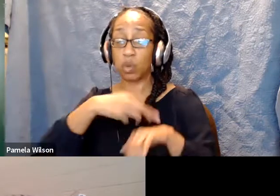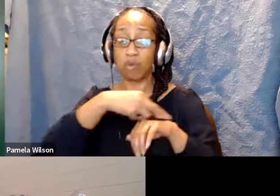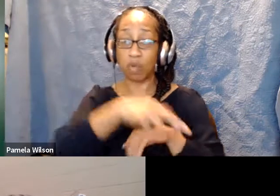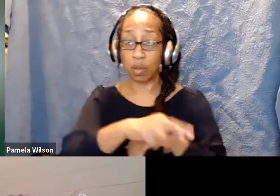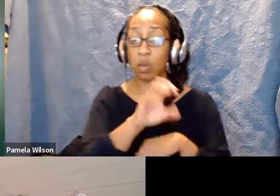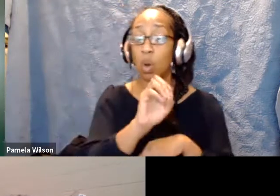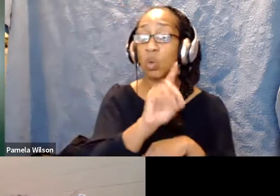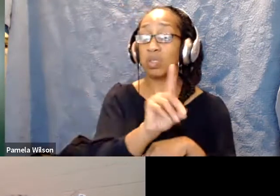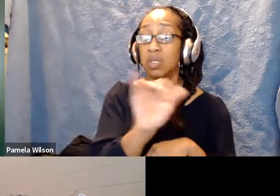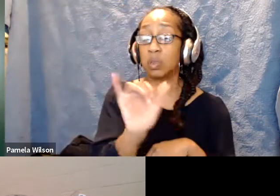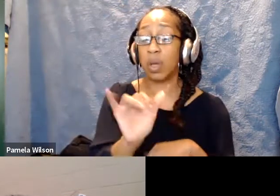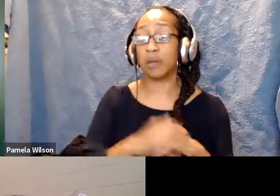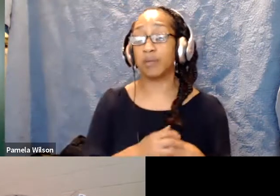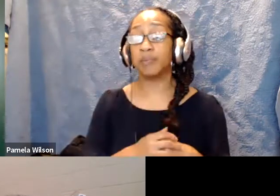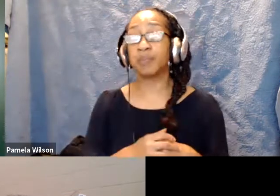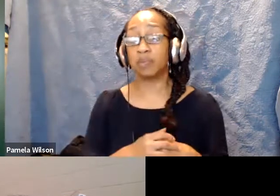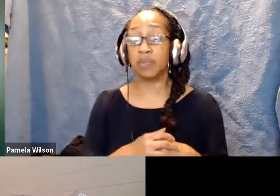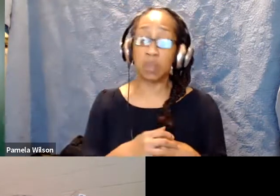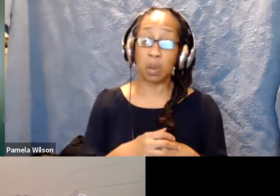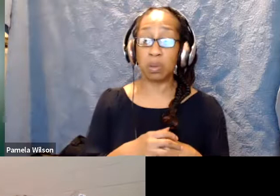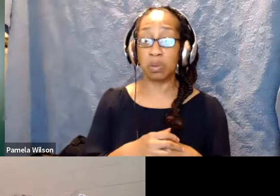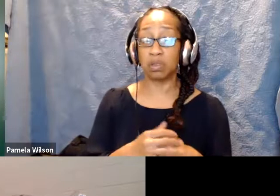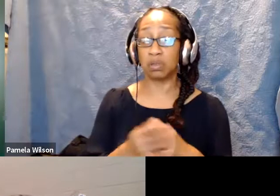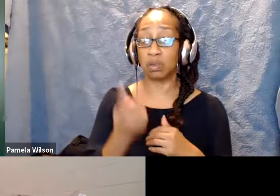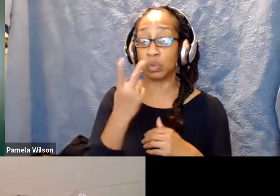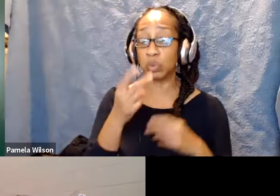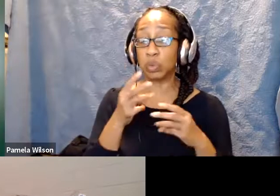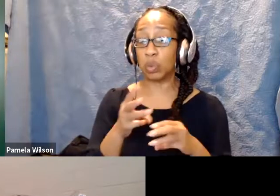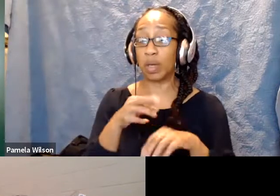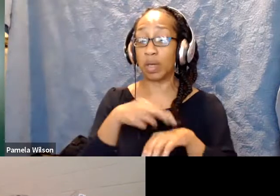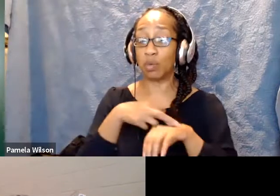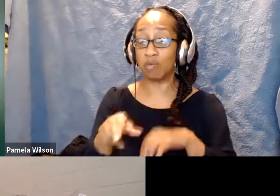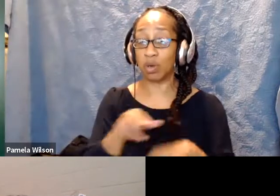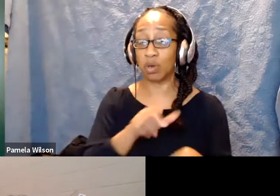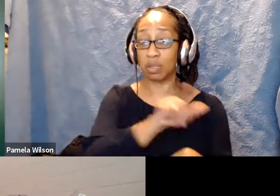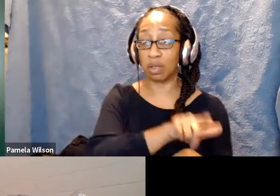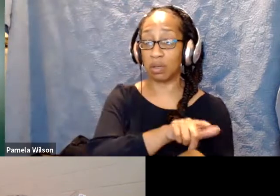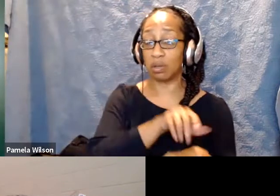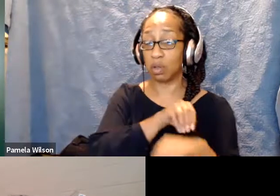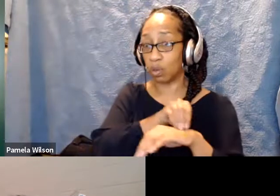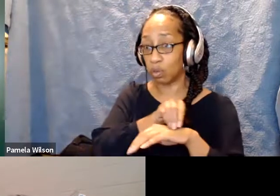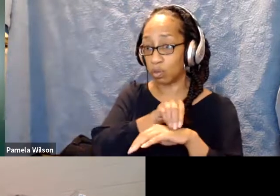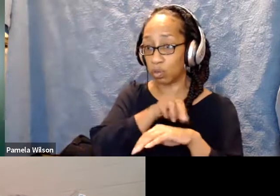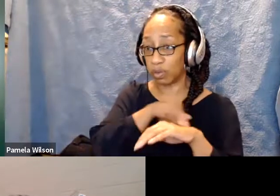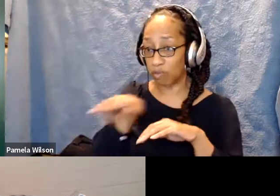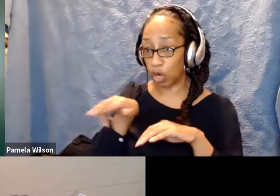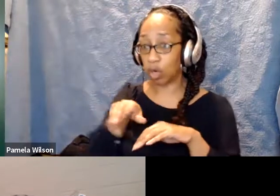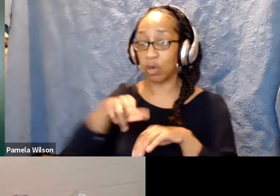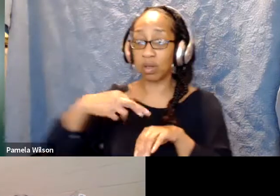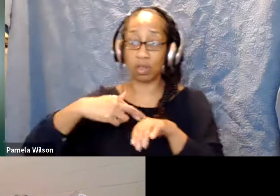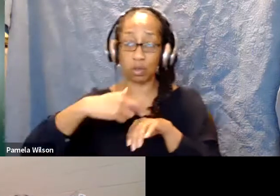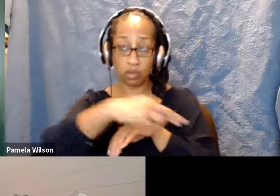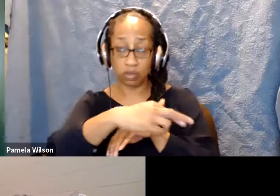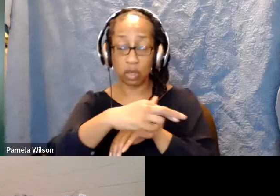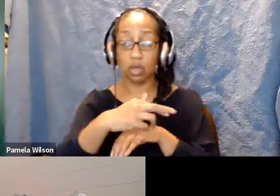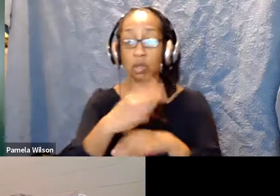So it's really kind of a 2-way referral process, which took a little while to get there. I think back to the education piece and